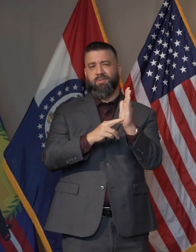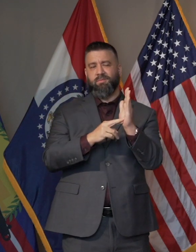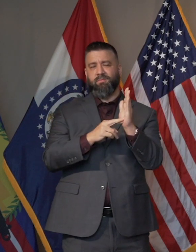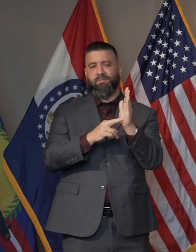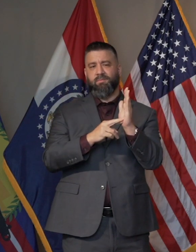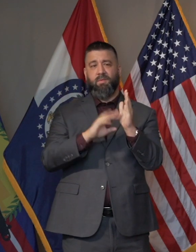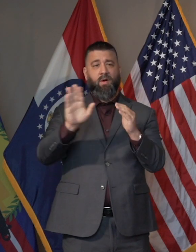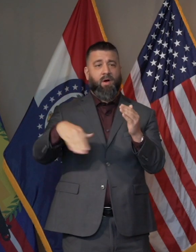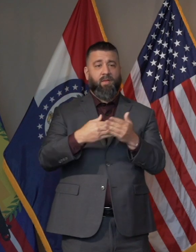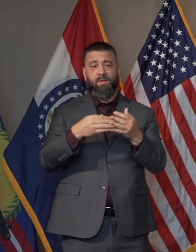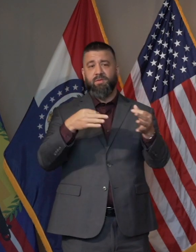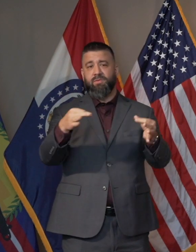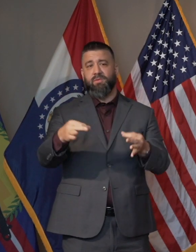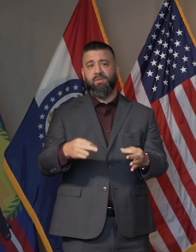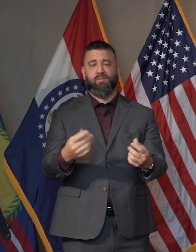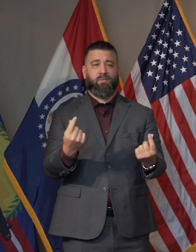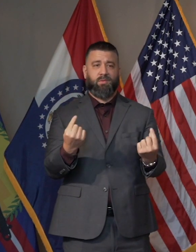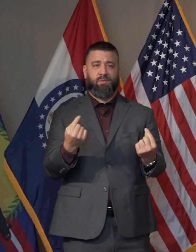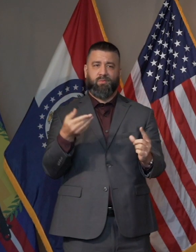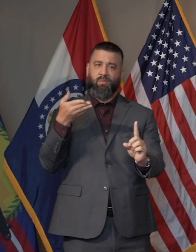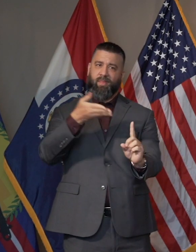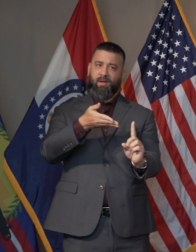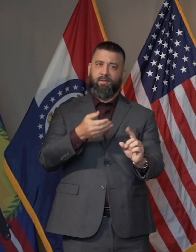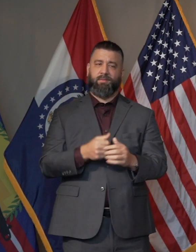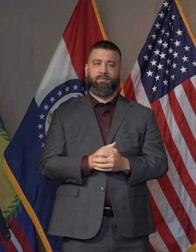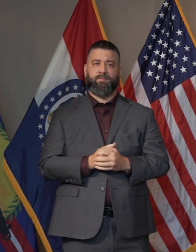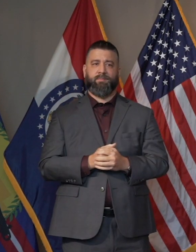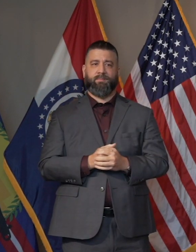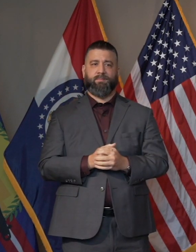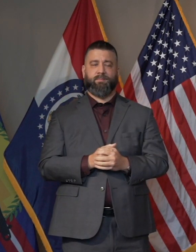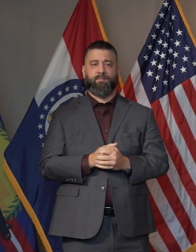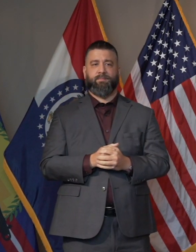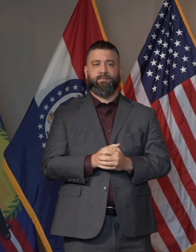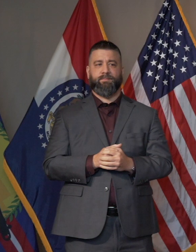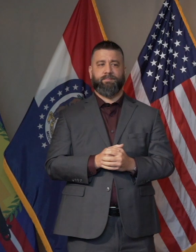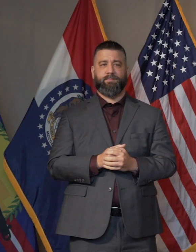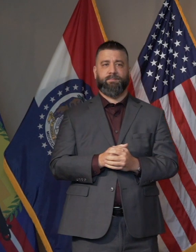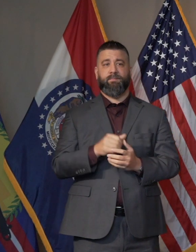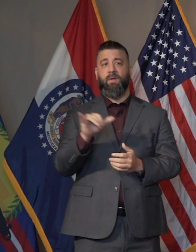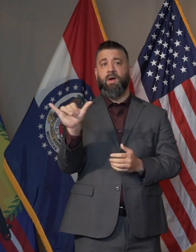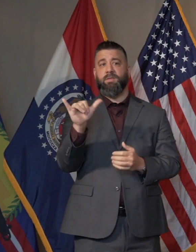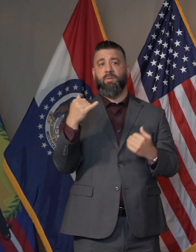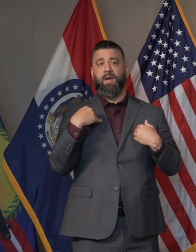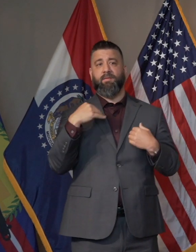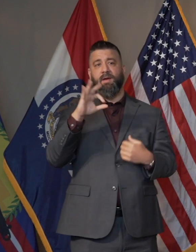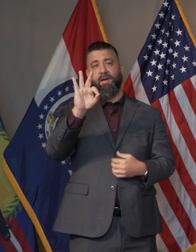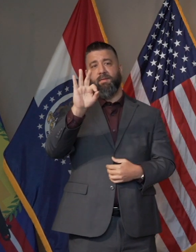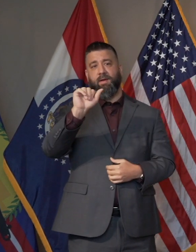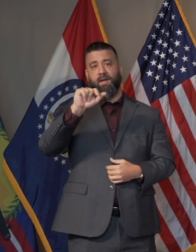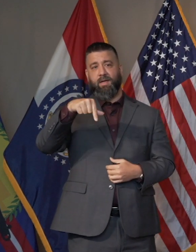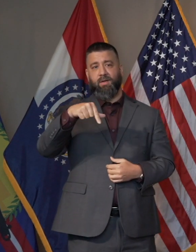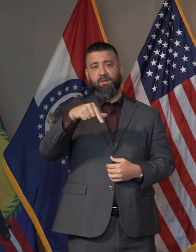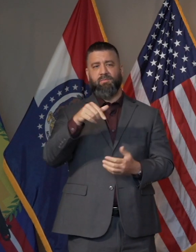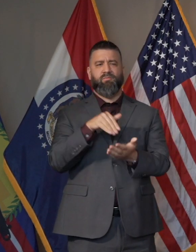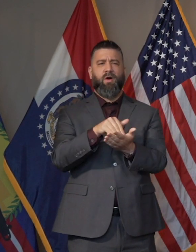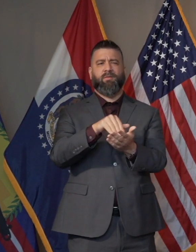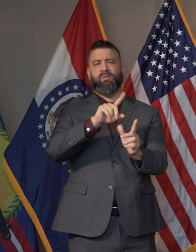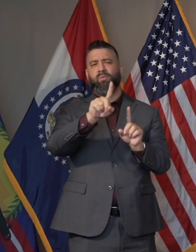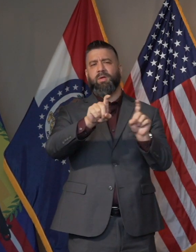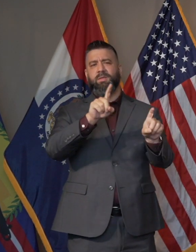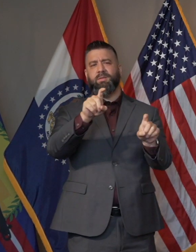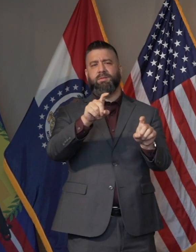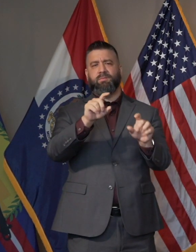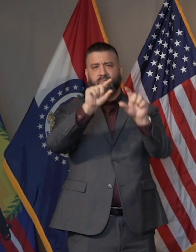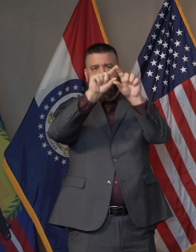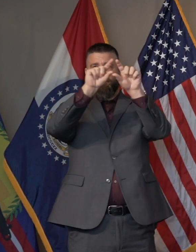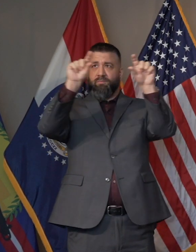to isolate and self-quarantine are there. We also have an updated FAQ tab, Frequently Asked Questions tab, across the top